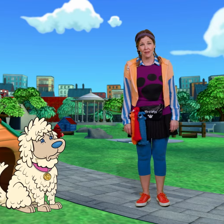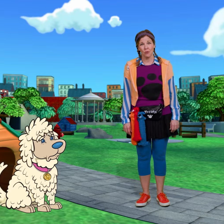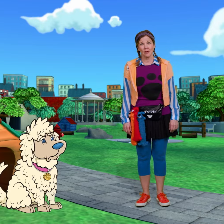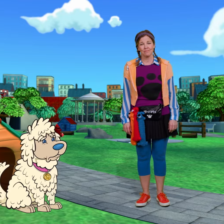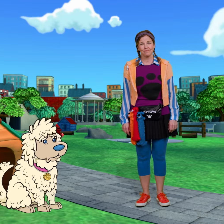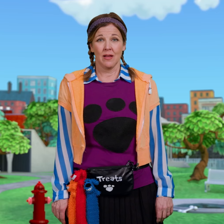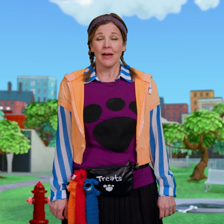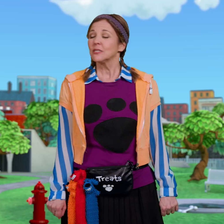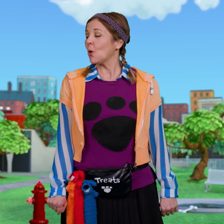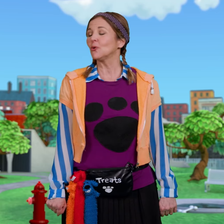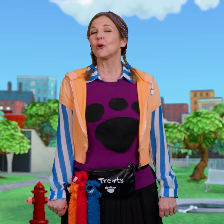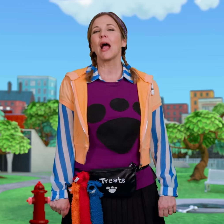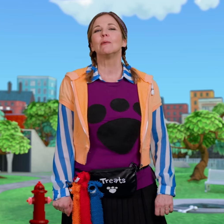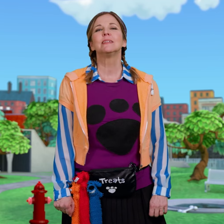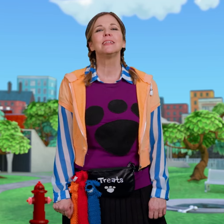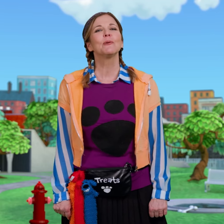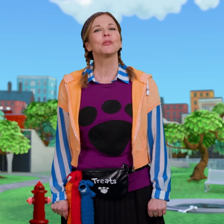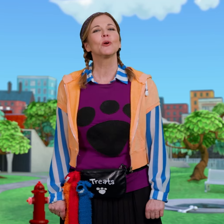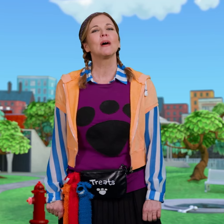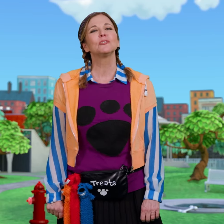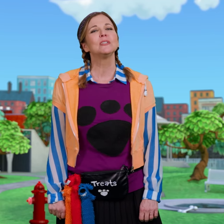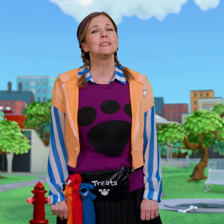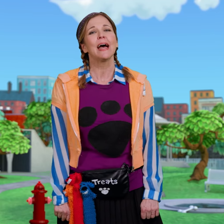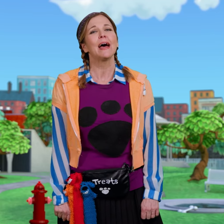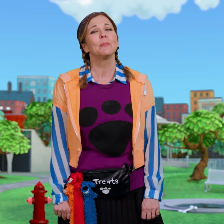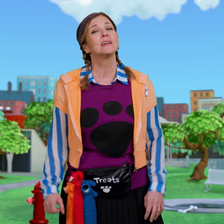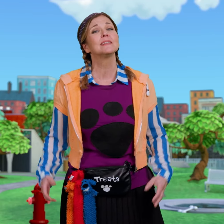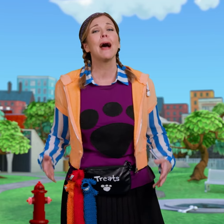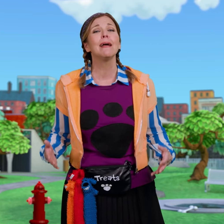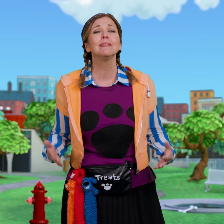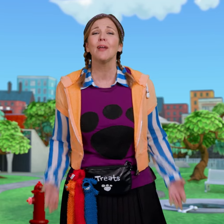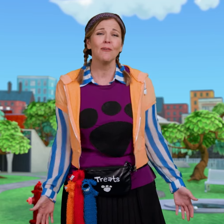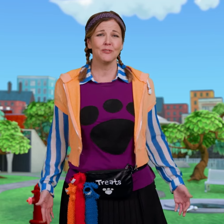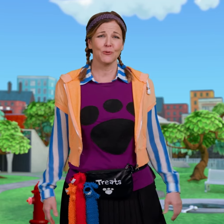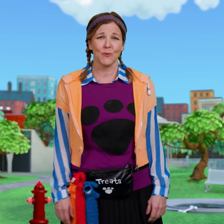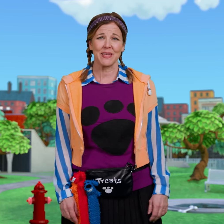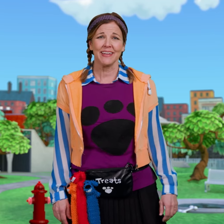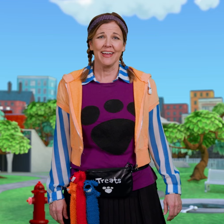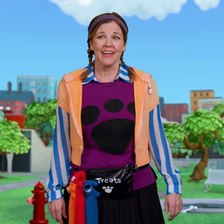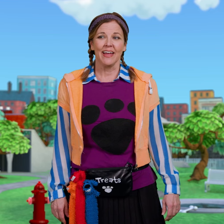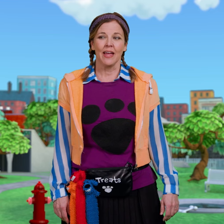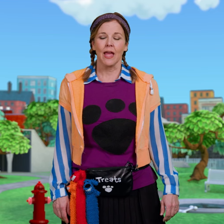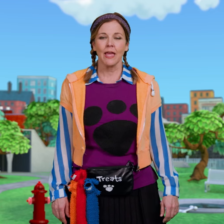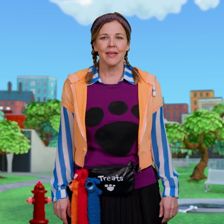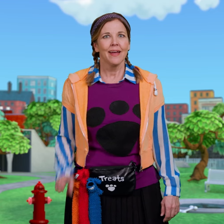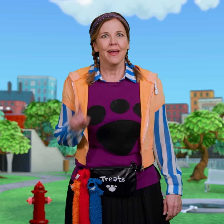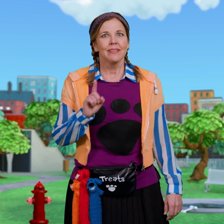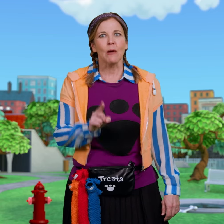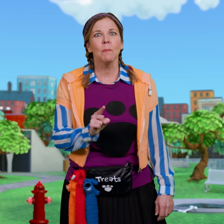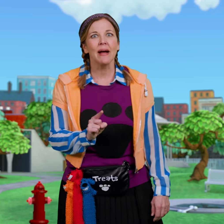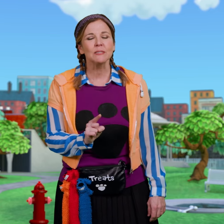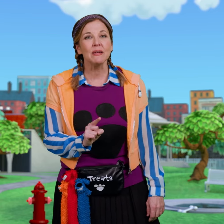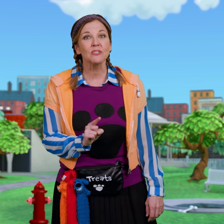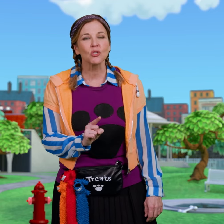anymore I told her I would stay with her while she's sad because I love stormy hey that reminds me of a